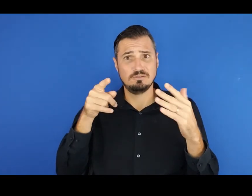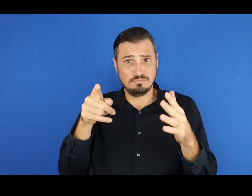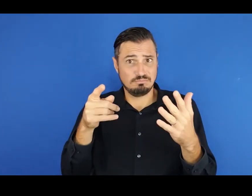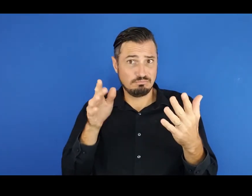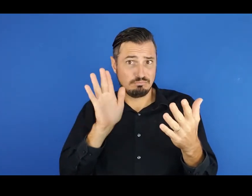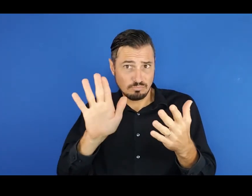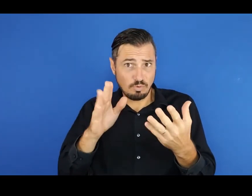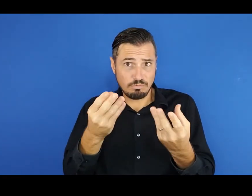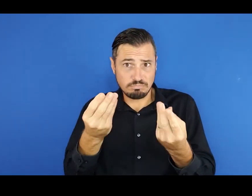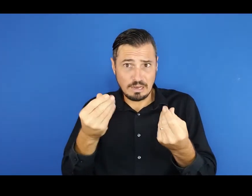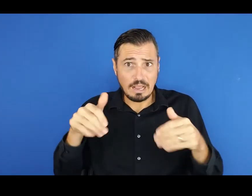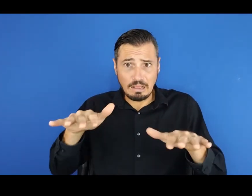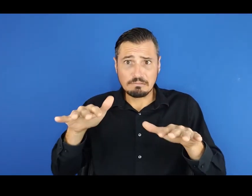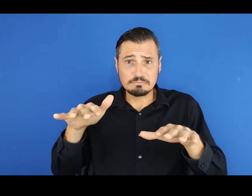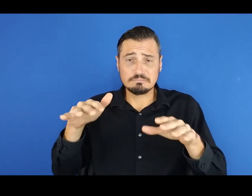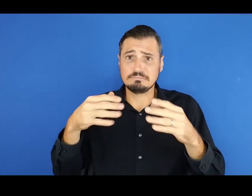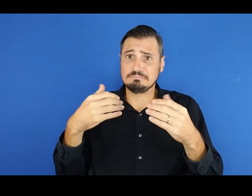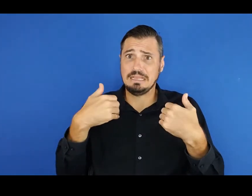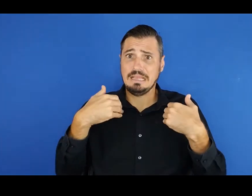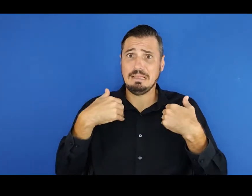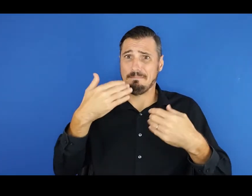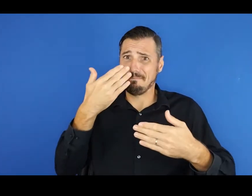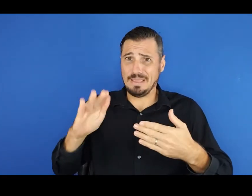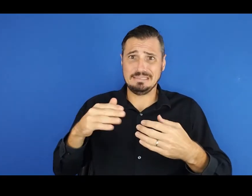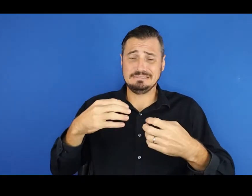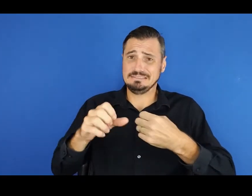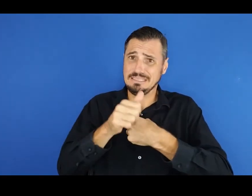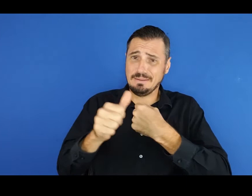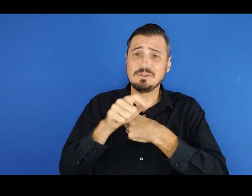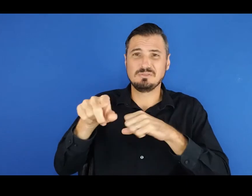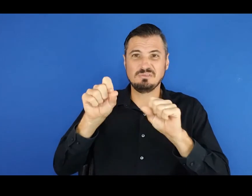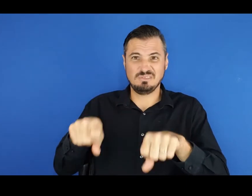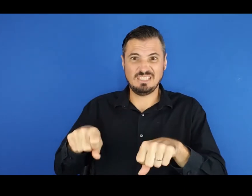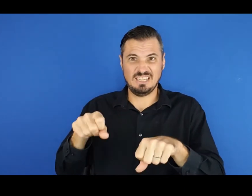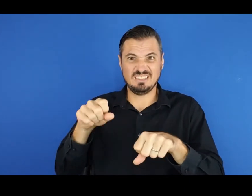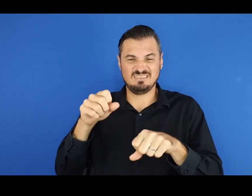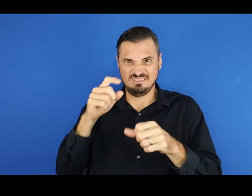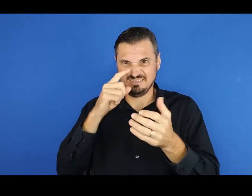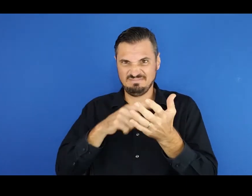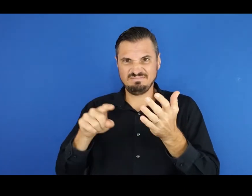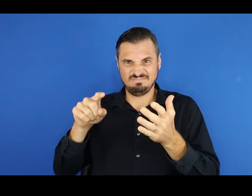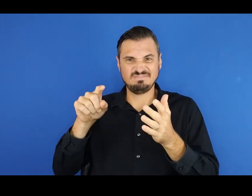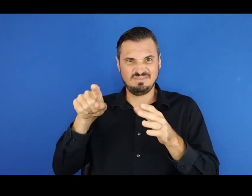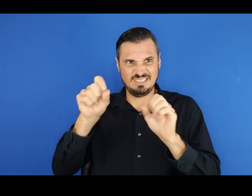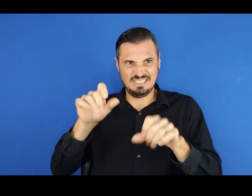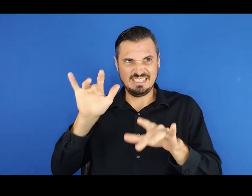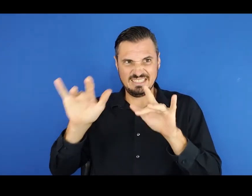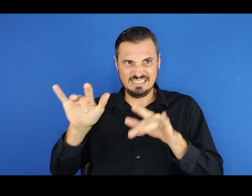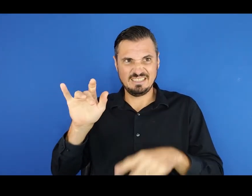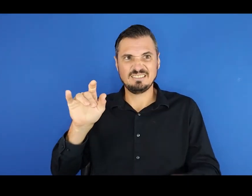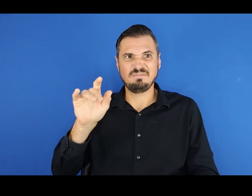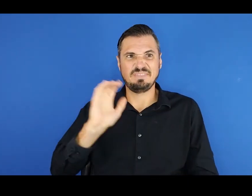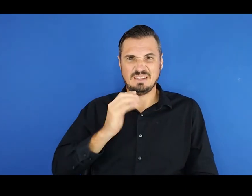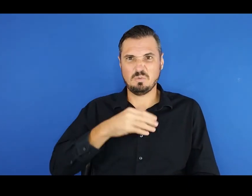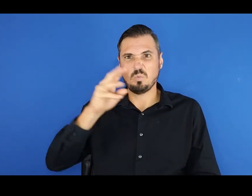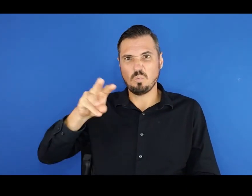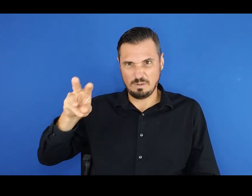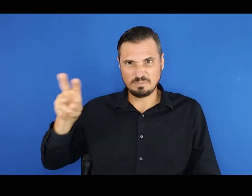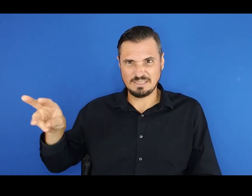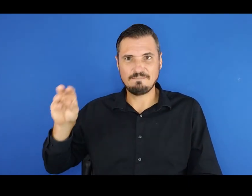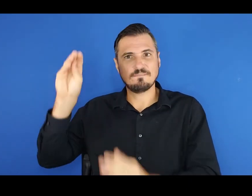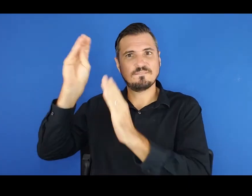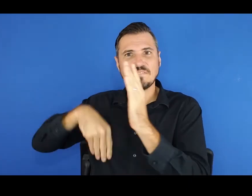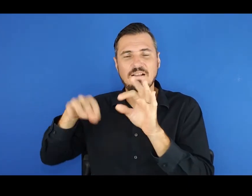kauai.gov/KEMA and click on the green link March 2021 Rain Damage Flood Reporting to complete a